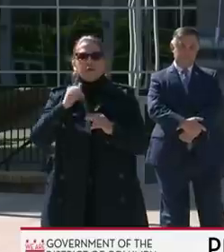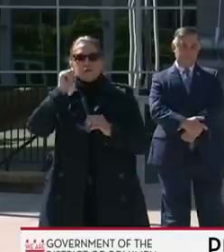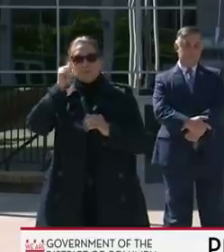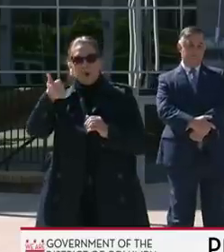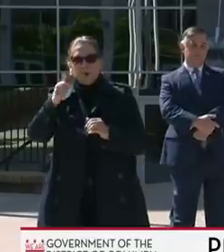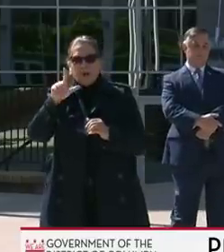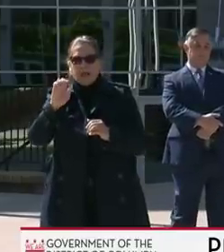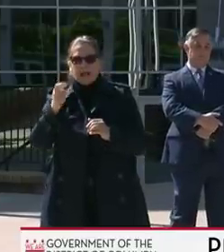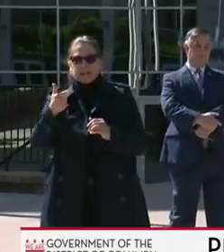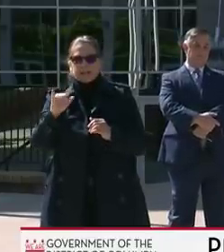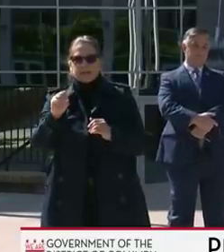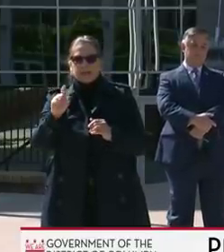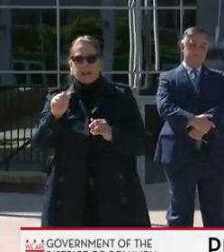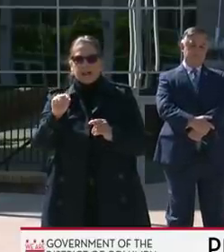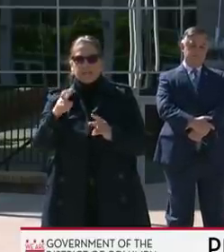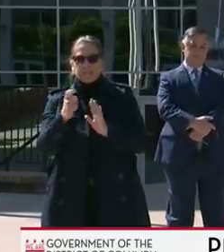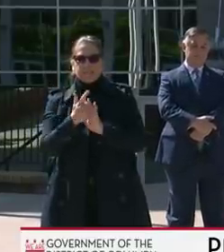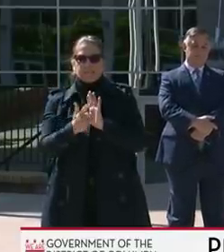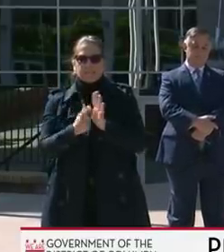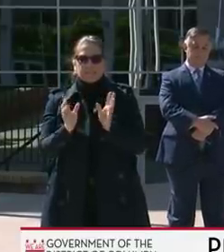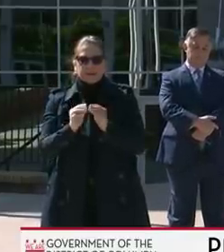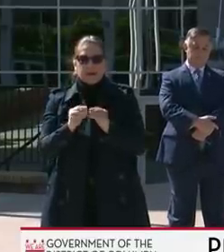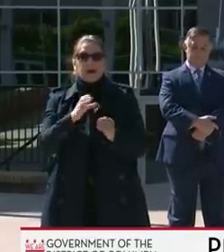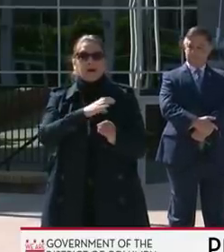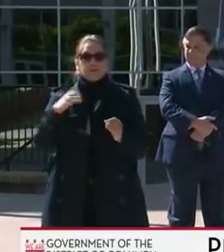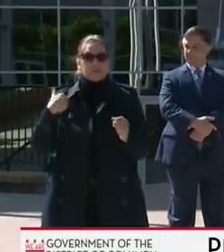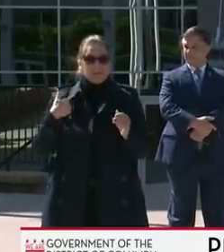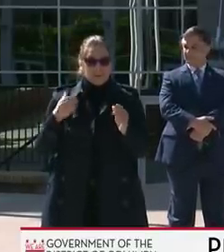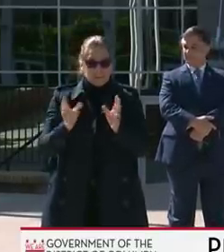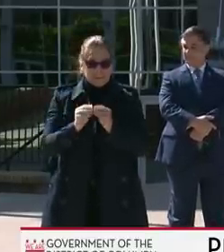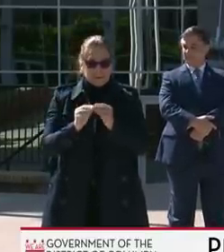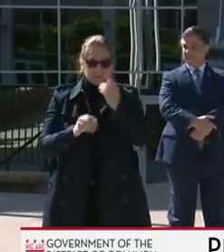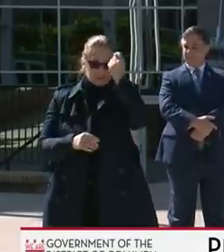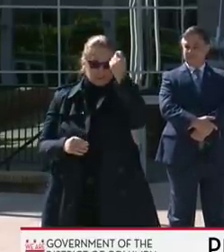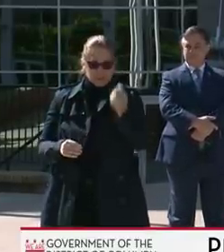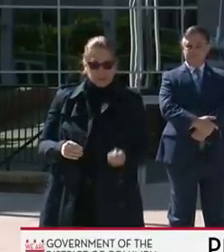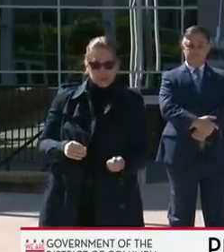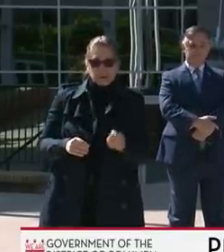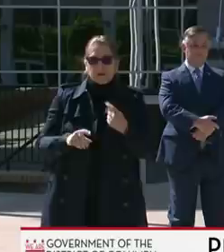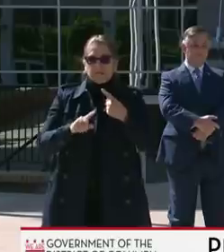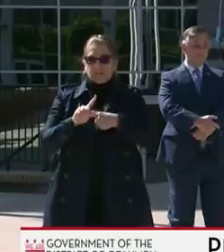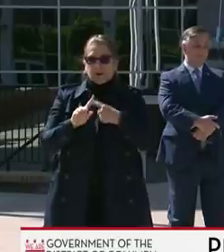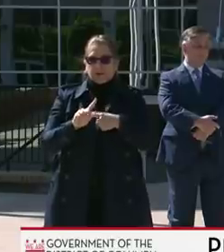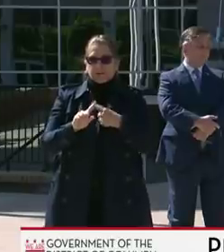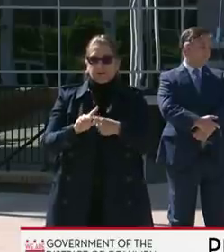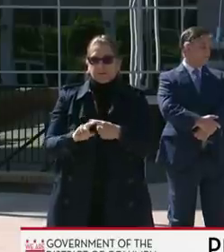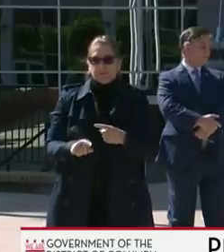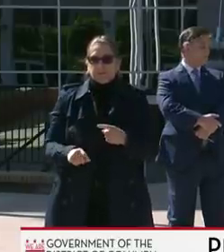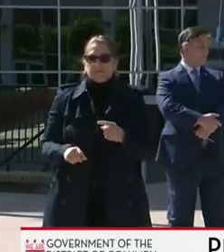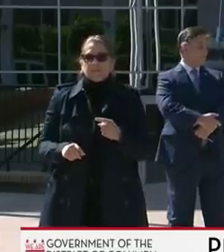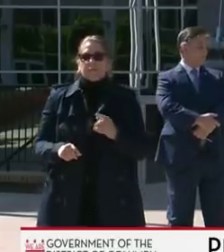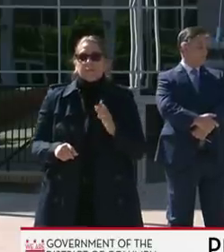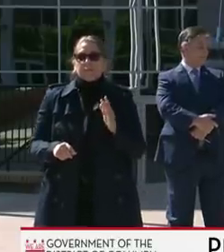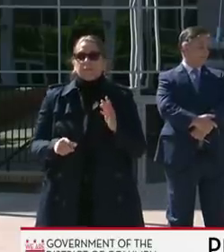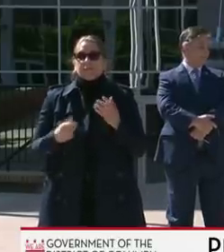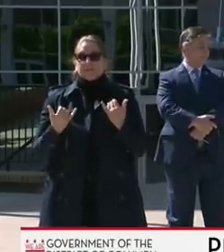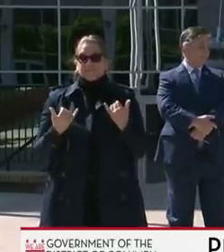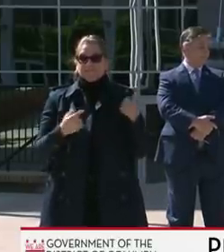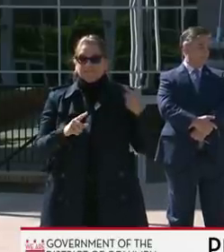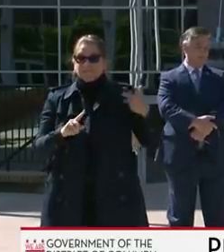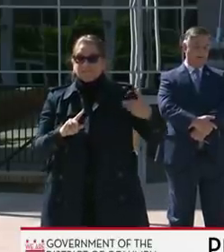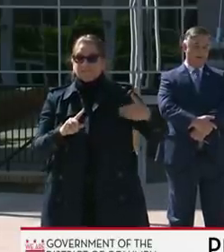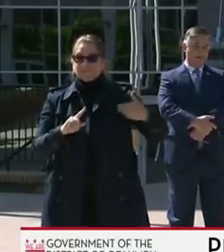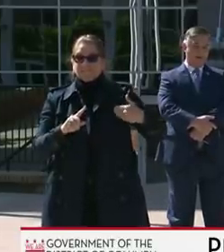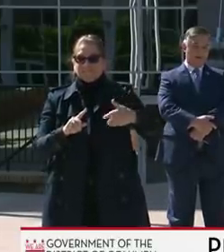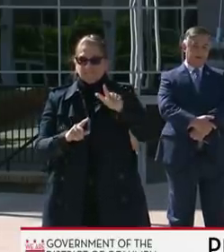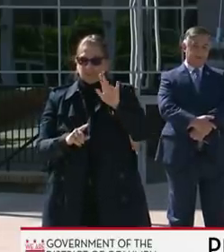on the first Tuesday of every month. It will be our 27th legislative meeting of council period 23. The agenda is somewhat